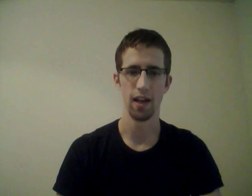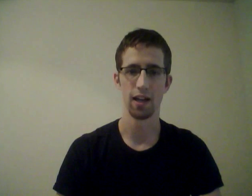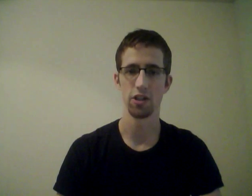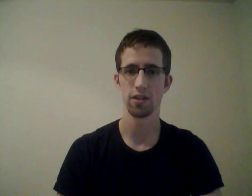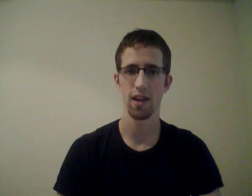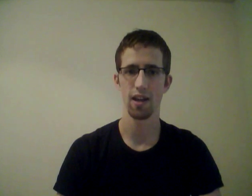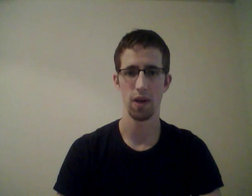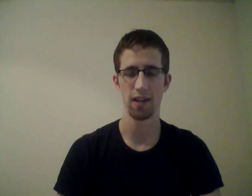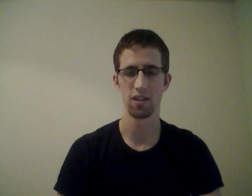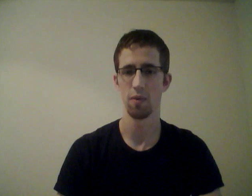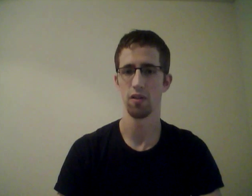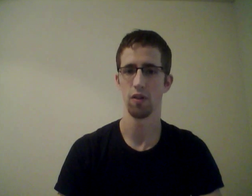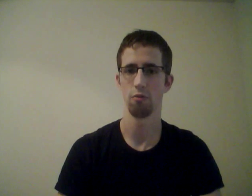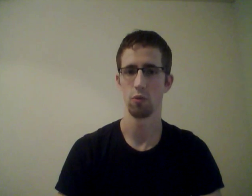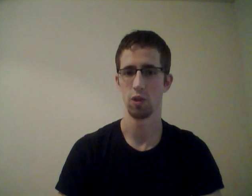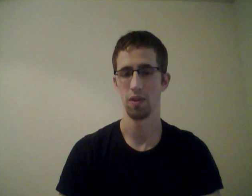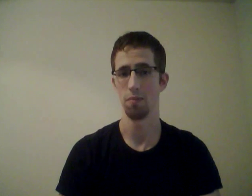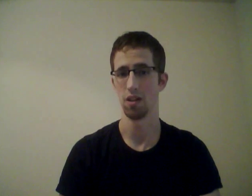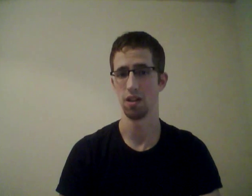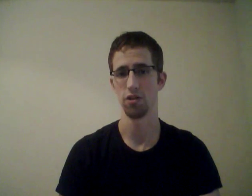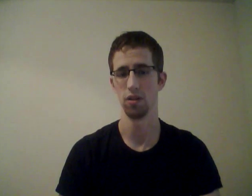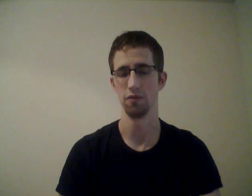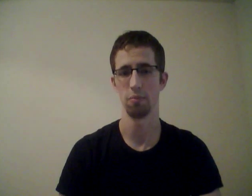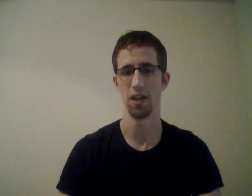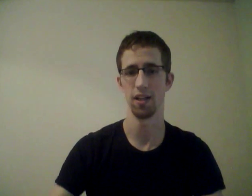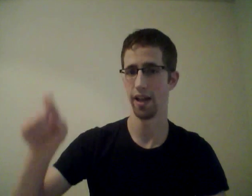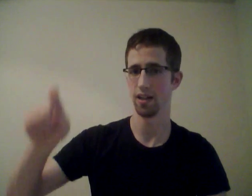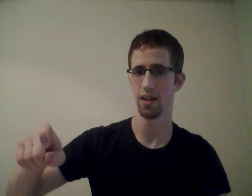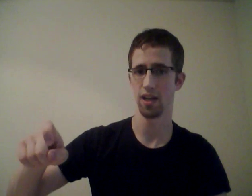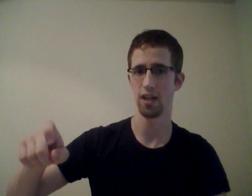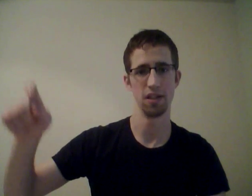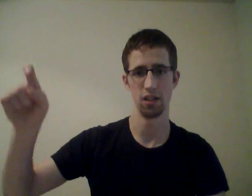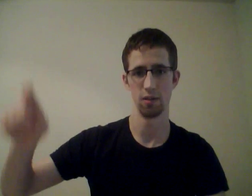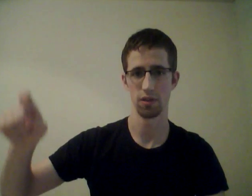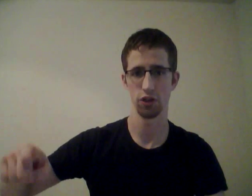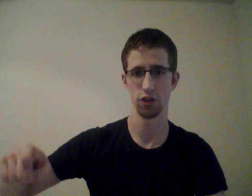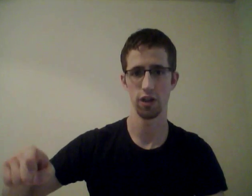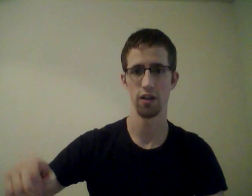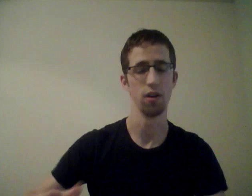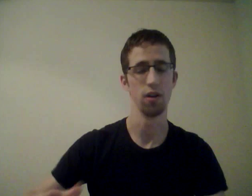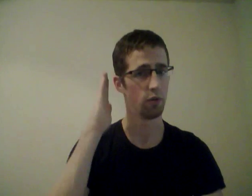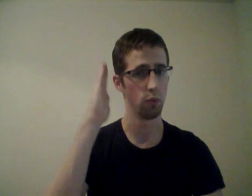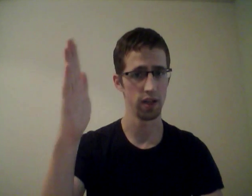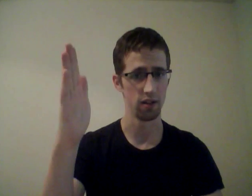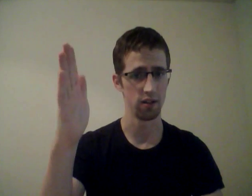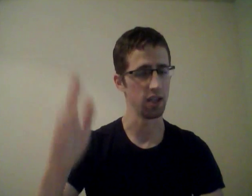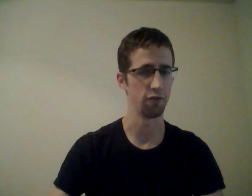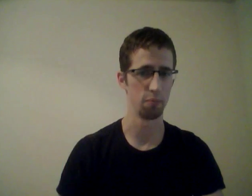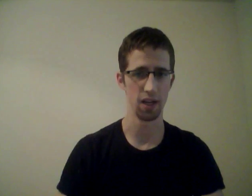And just like we had some other verbs which became conditional if repeated, like need becomes should, will, if